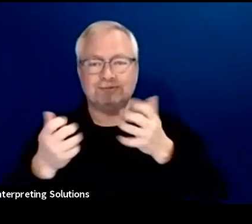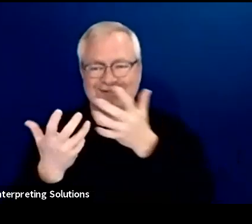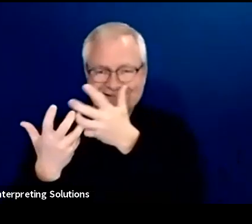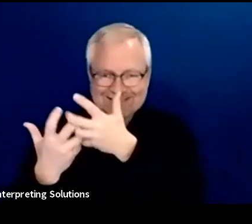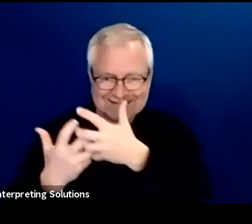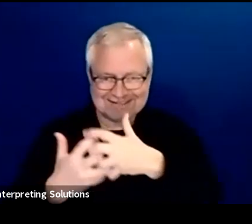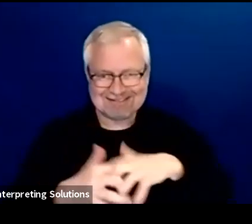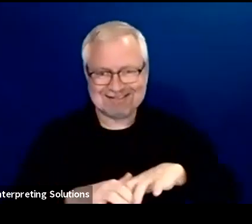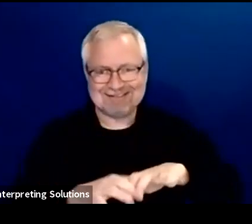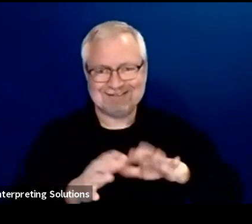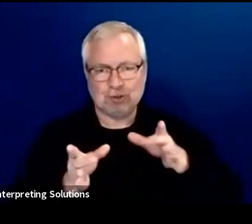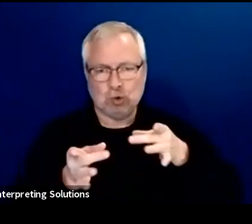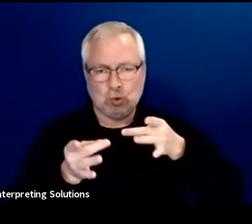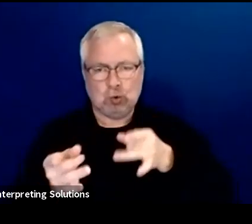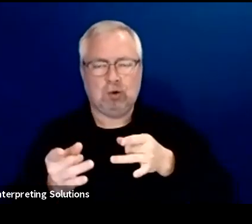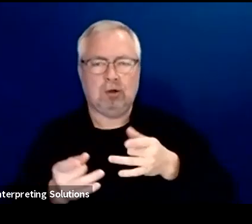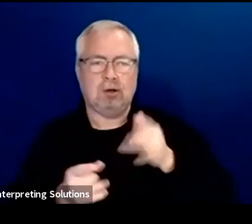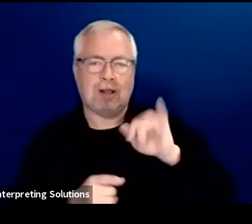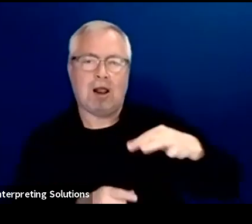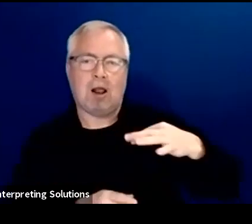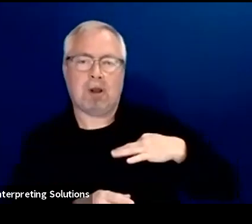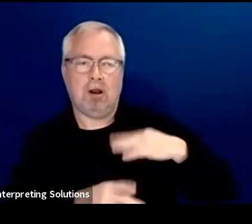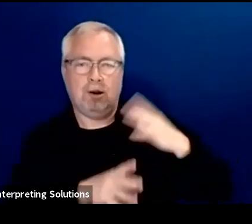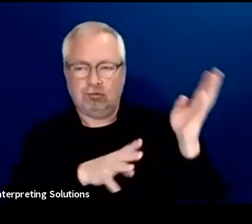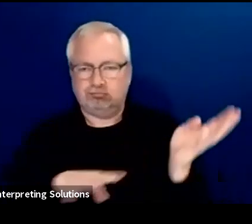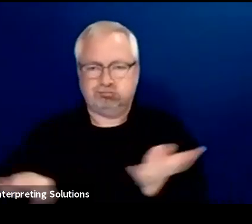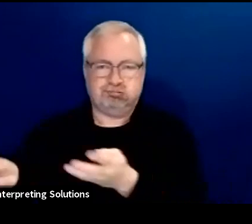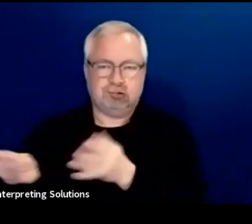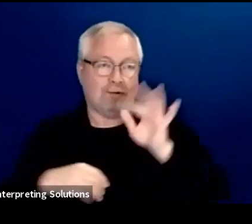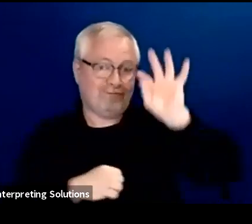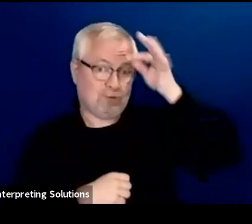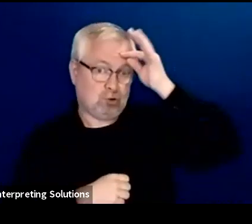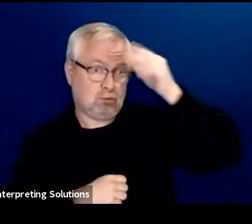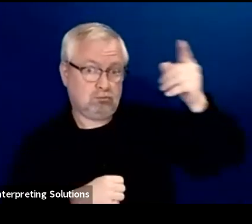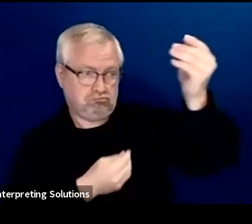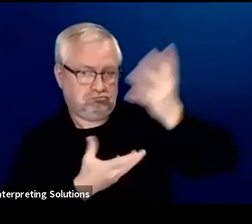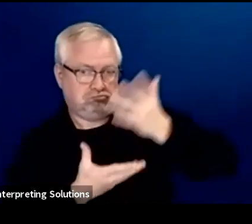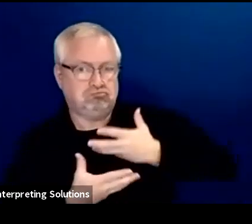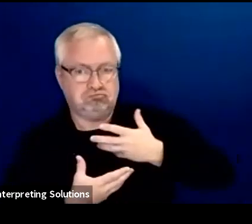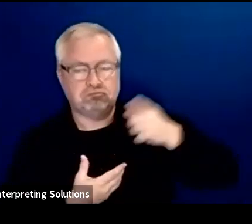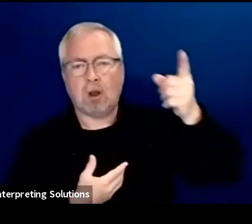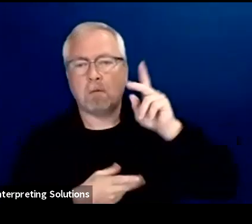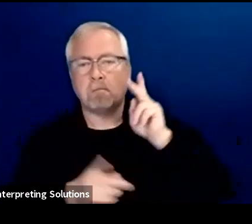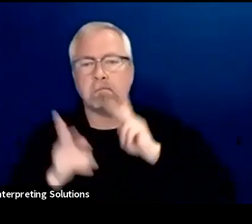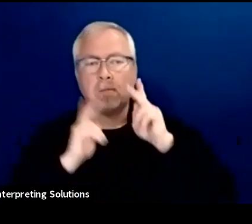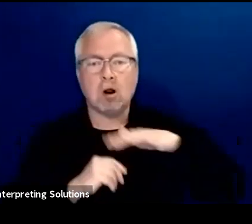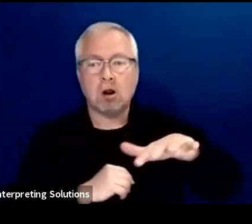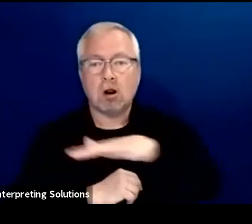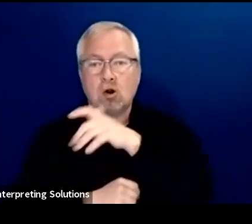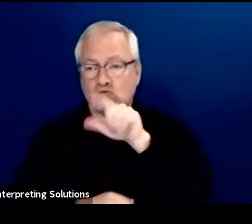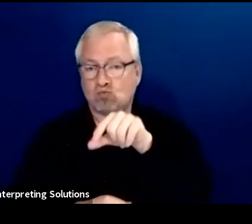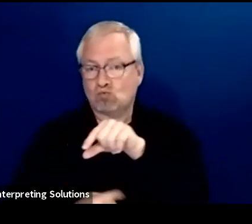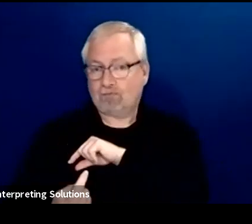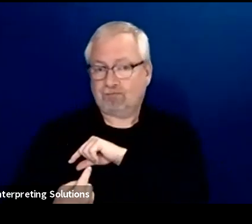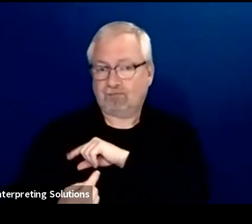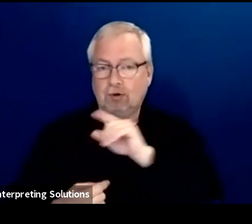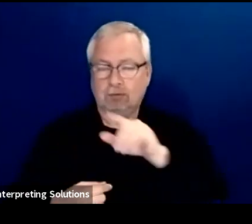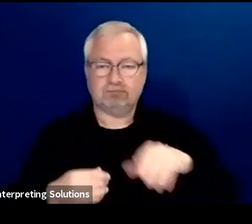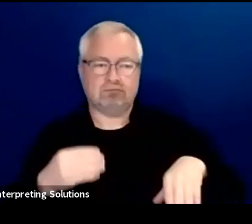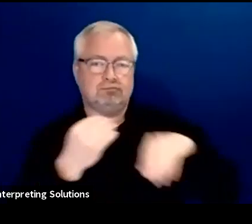implements federal notification requirement to help Minnesotans qualify for the additional, the $600 on top of that. These two changes